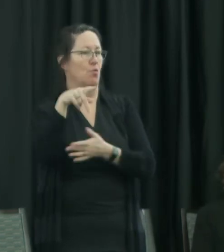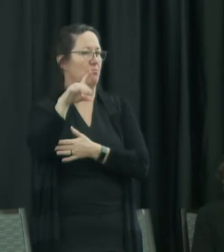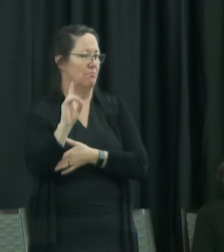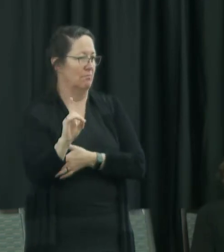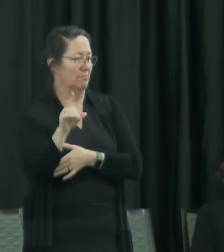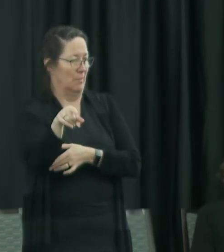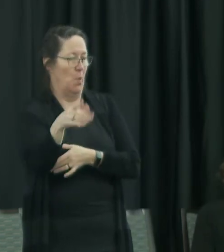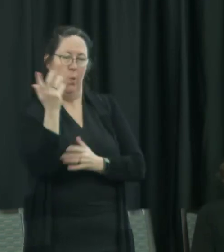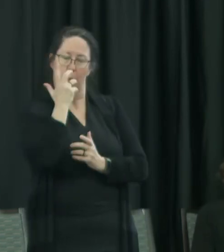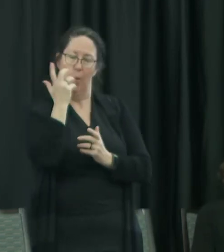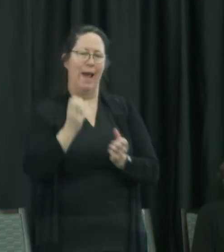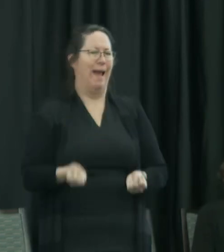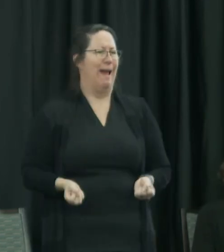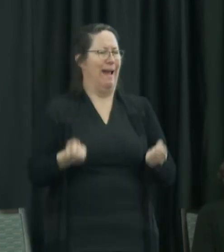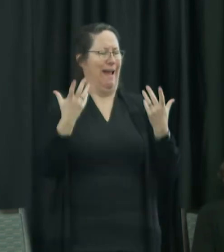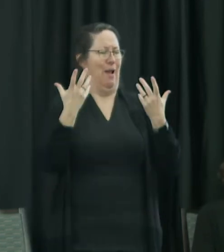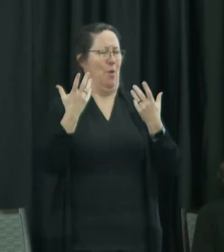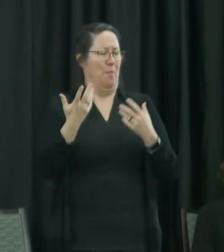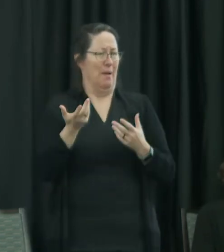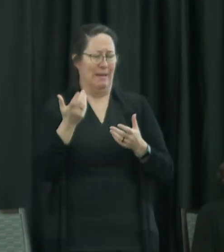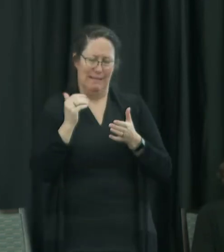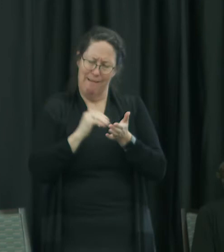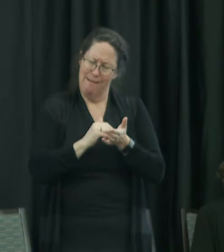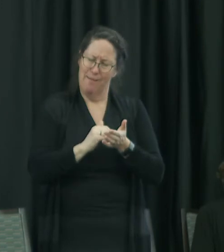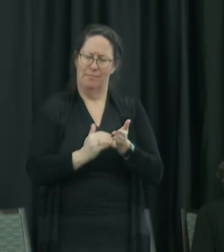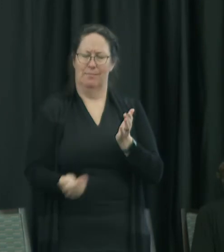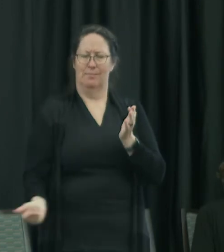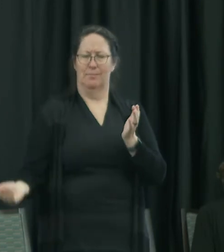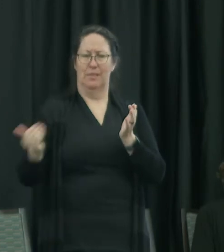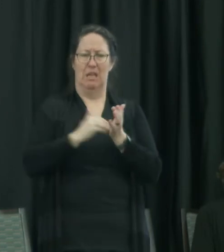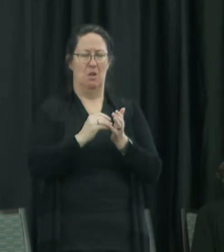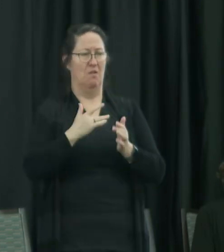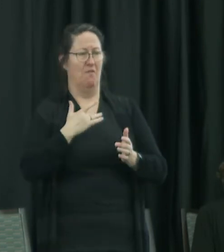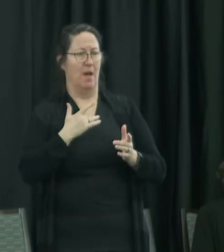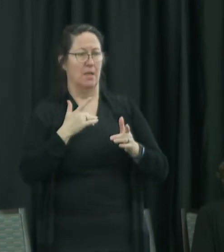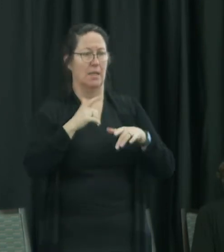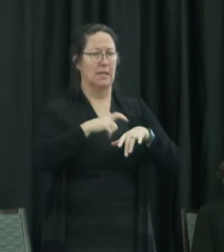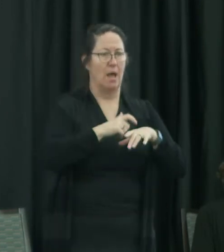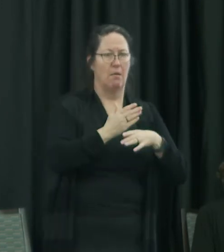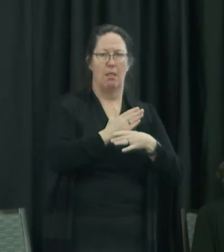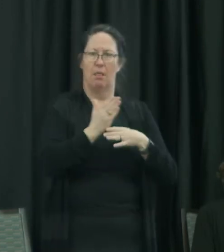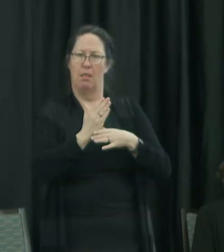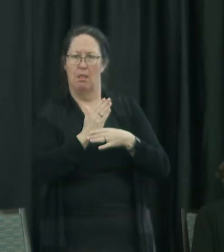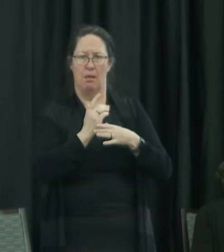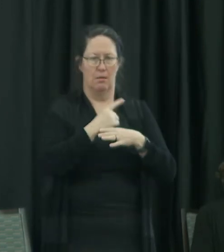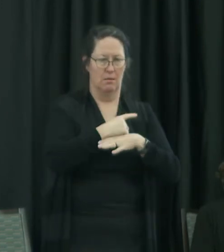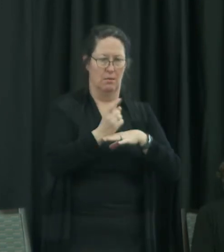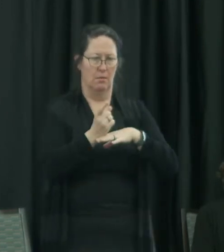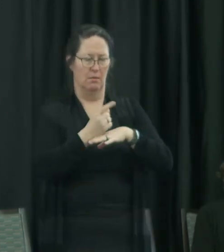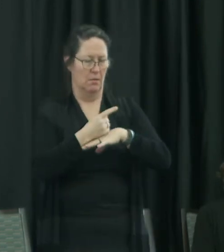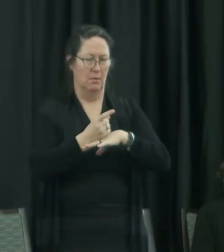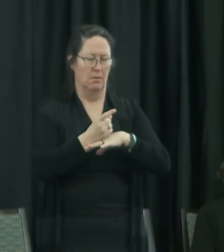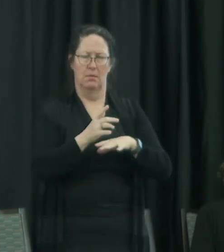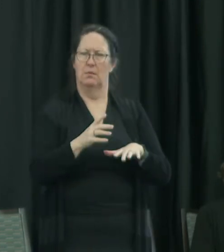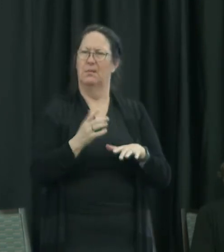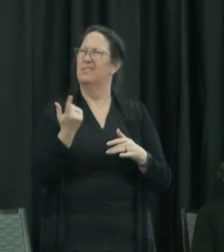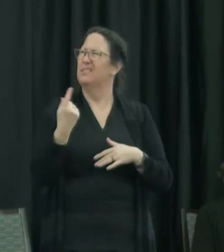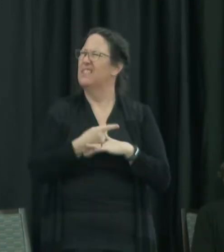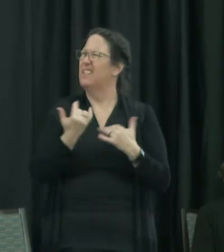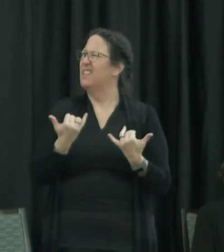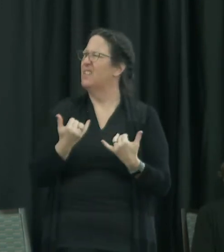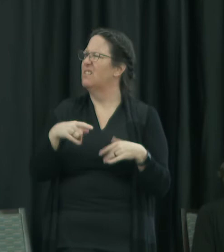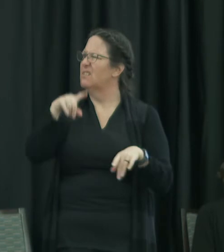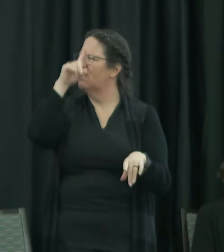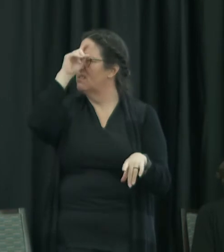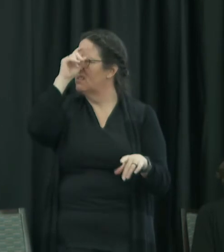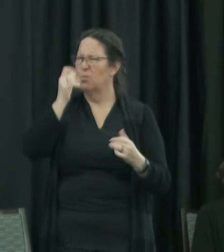challenged. How often throughout this pandemic have you felt time speed up and slow down at the same time? Or asked yourself, what day is it